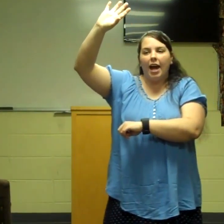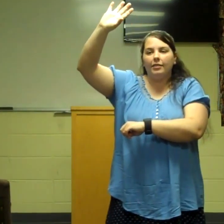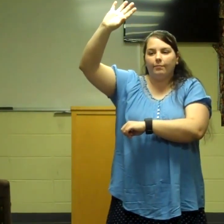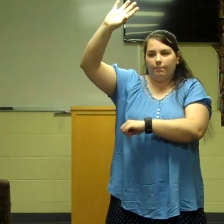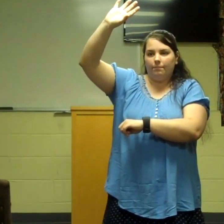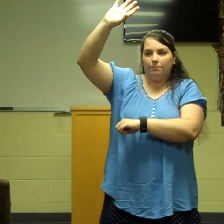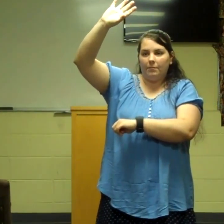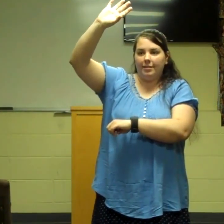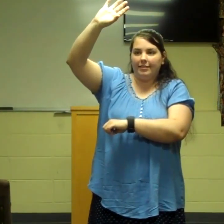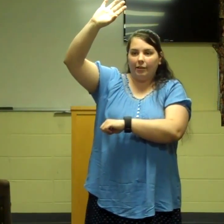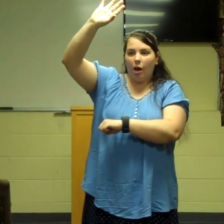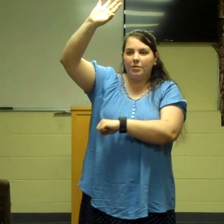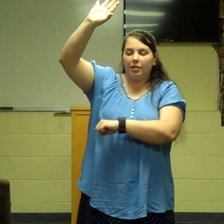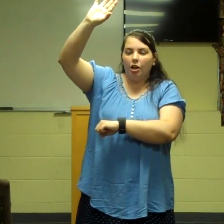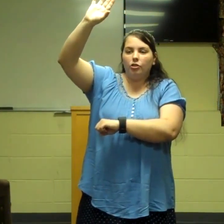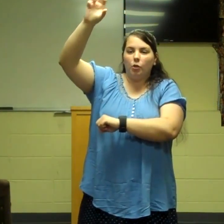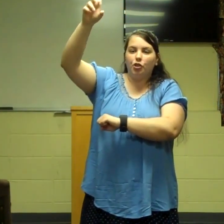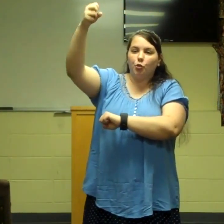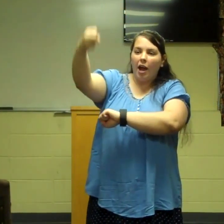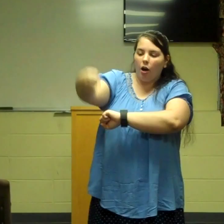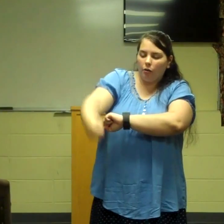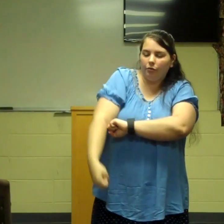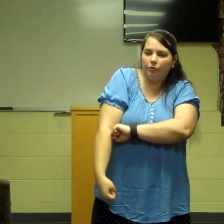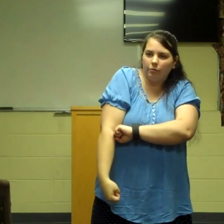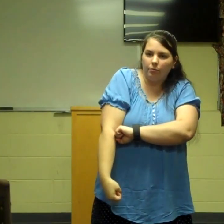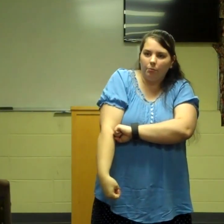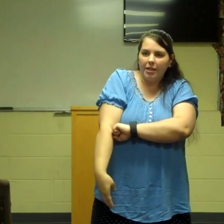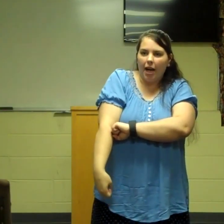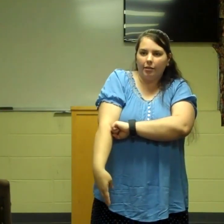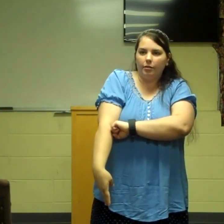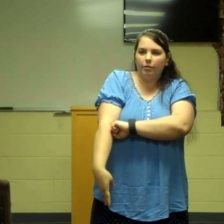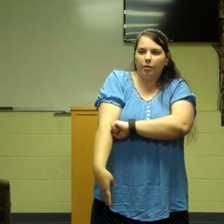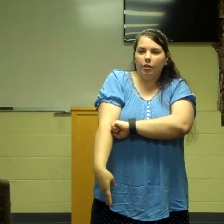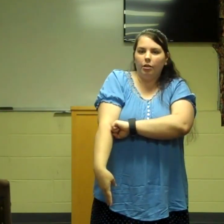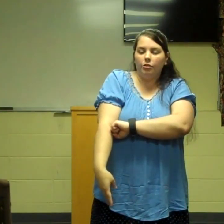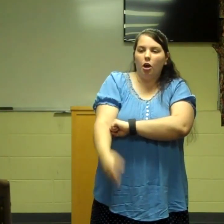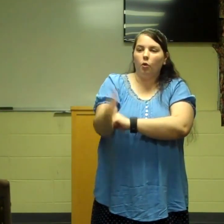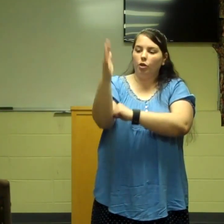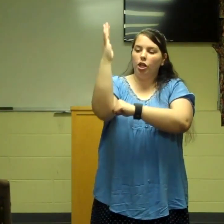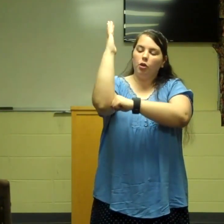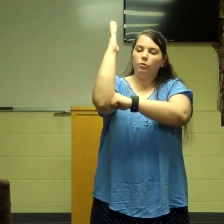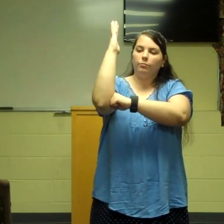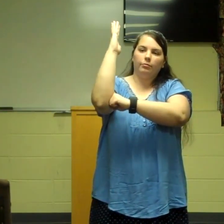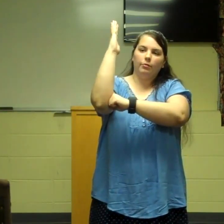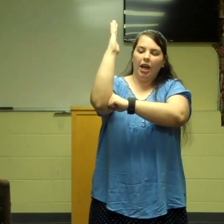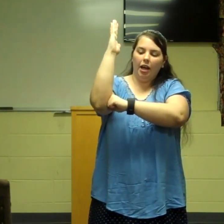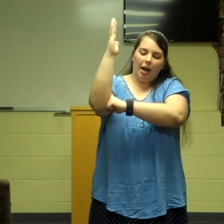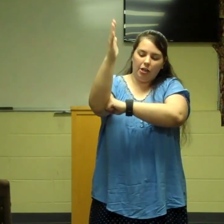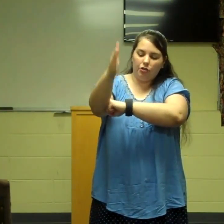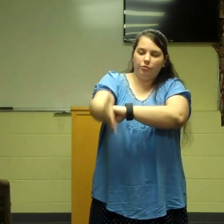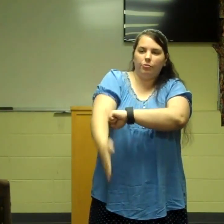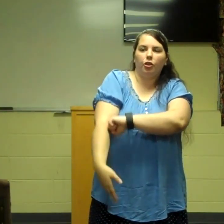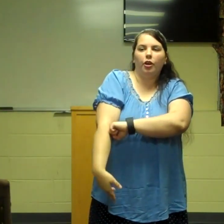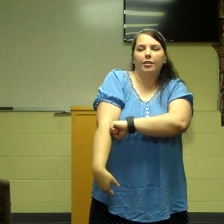Midnight is the exact opposite. So it's 12 midnight. So noon, you just turn your head